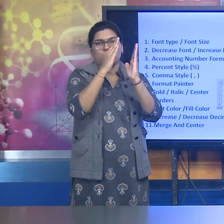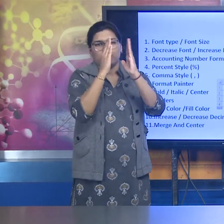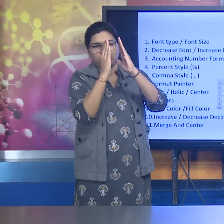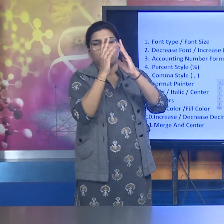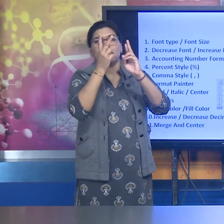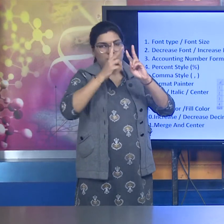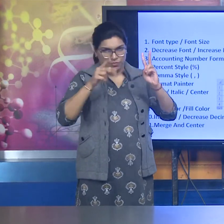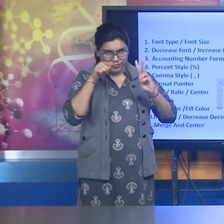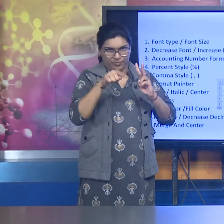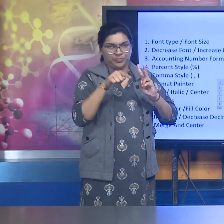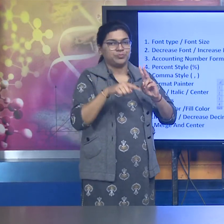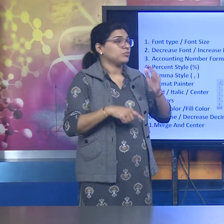type